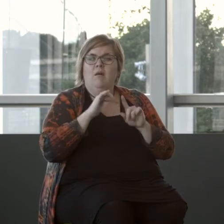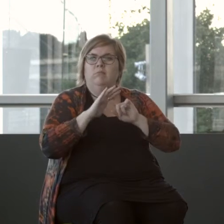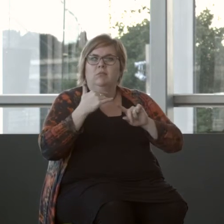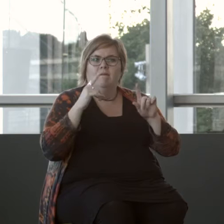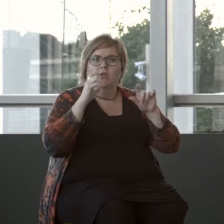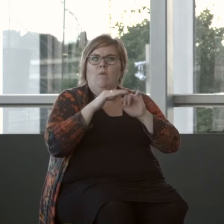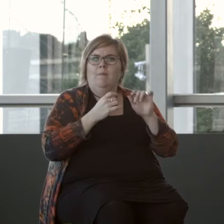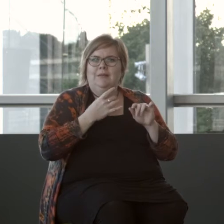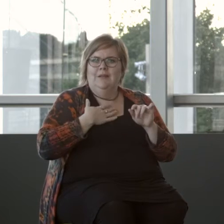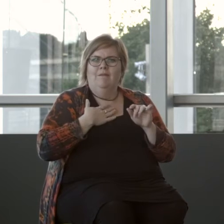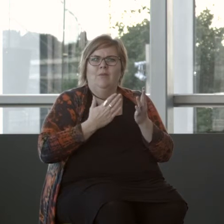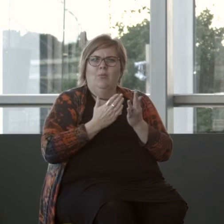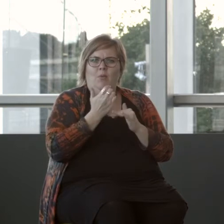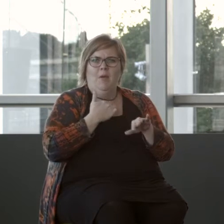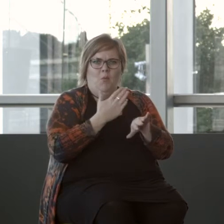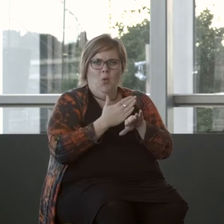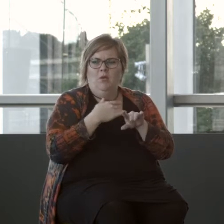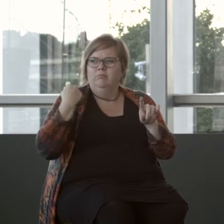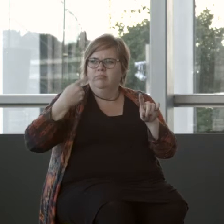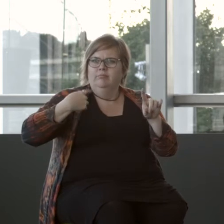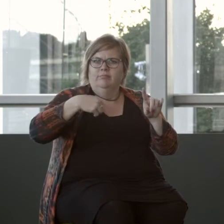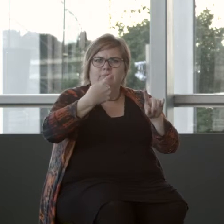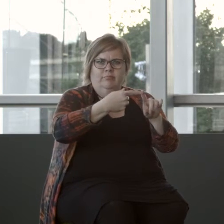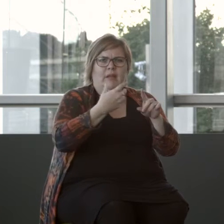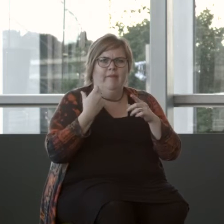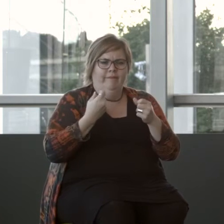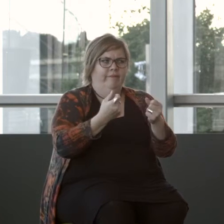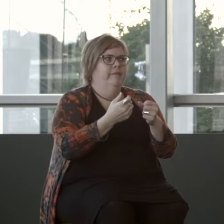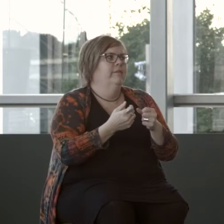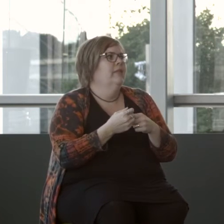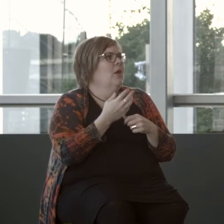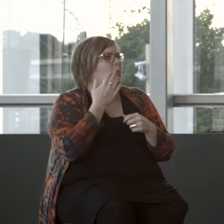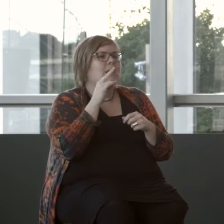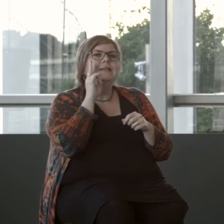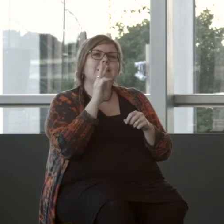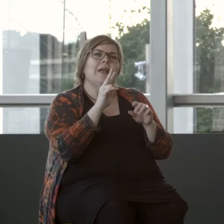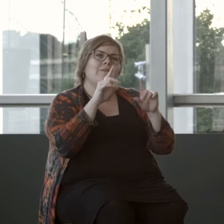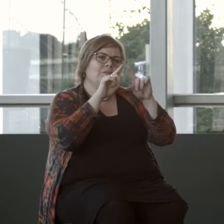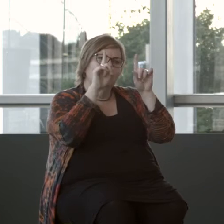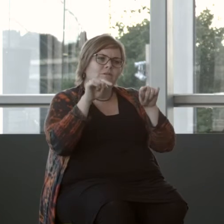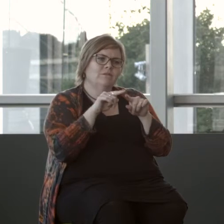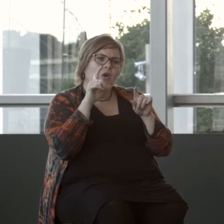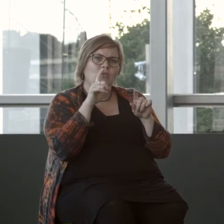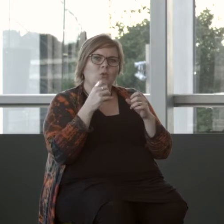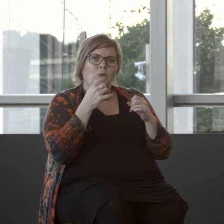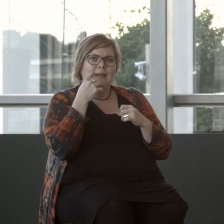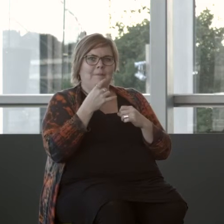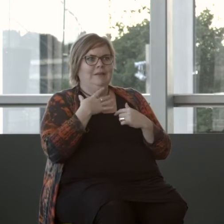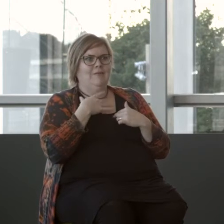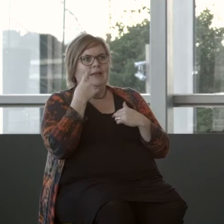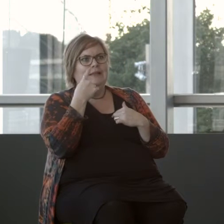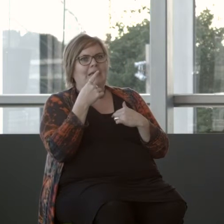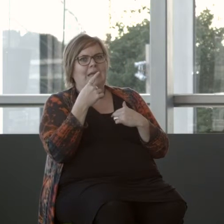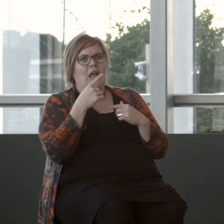number of times in my work over the years, and when I see a photo and I don't see myself in that photo.